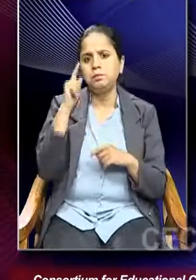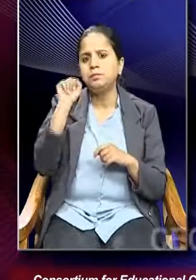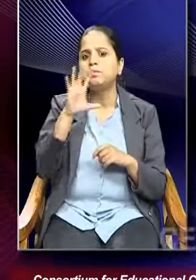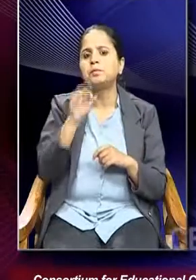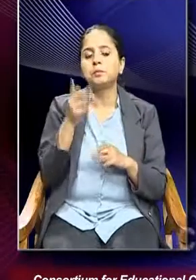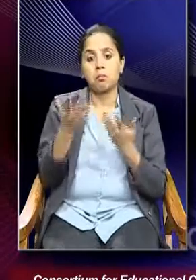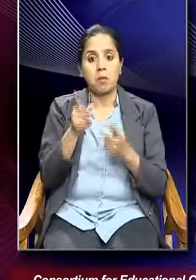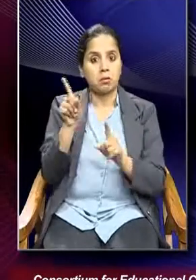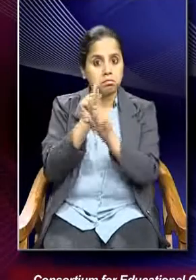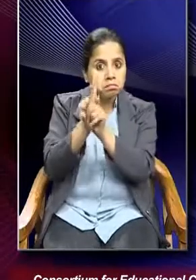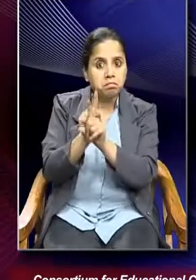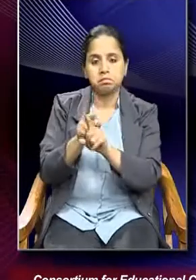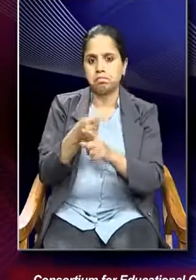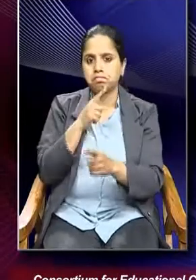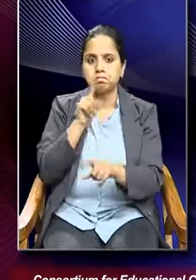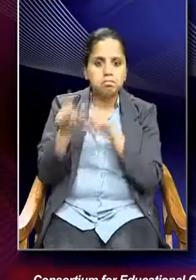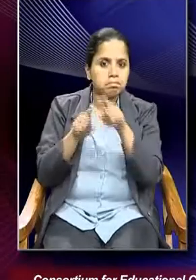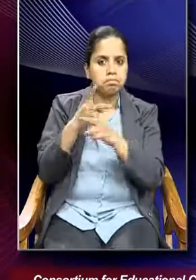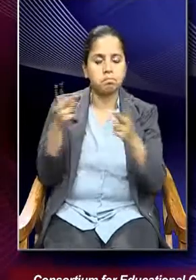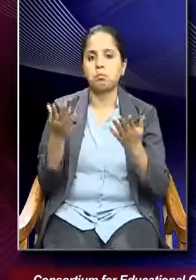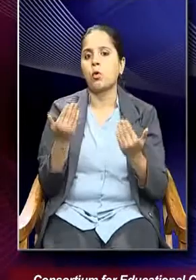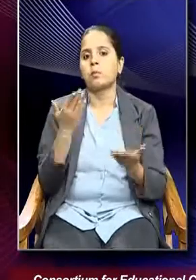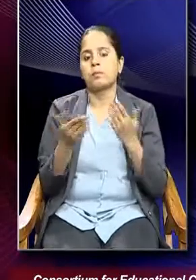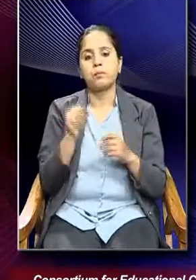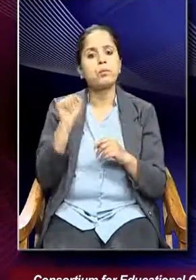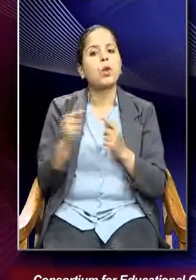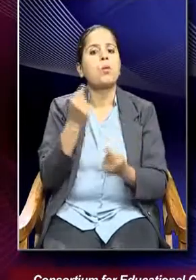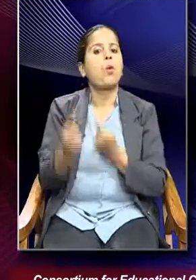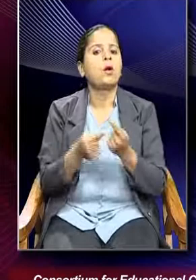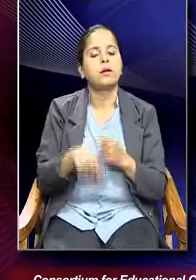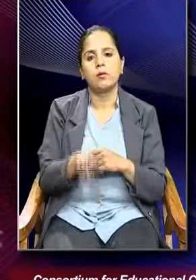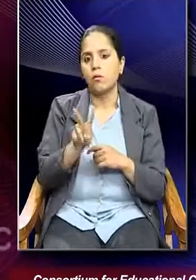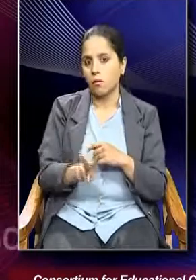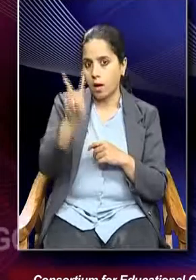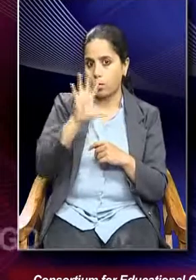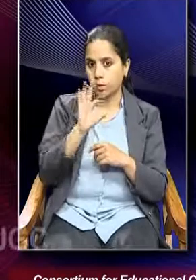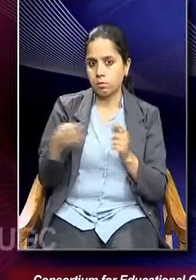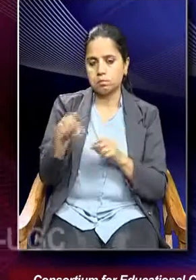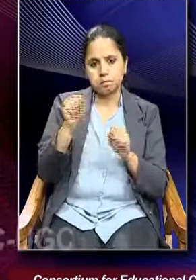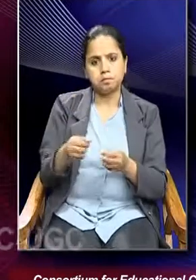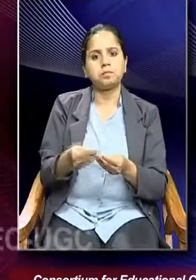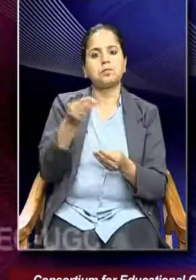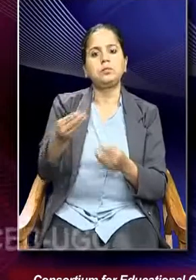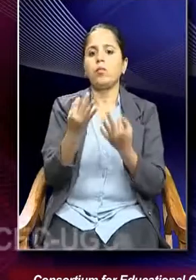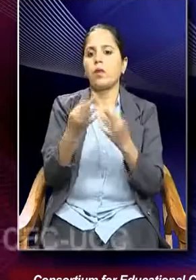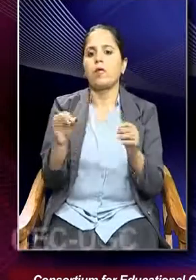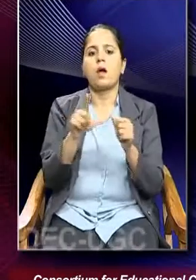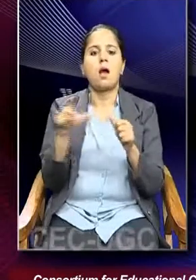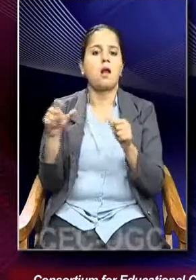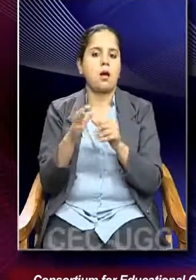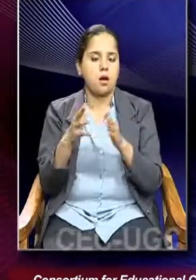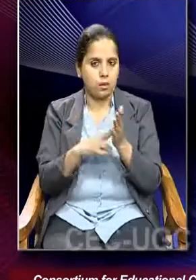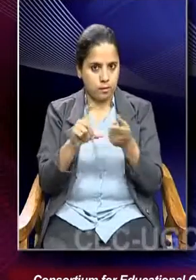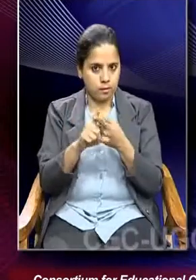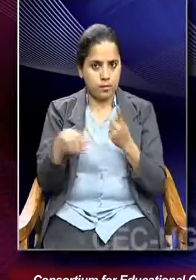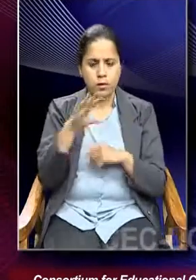could have been done. Moreover, the political value of being able to allocate free allowances to